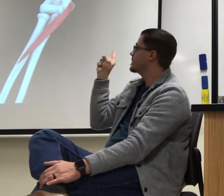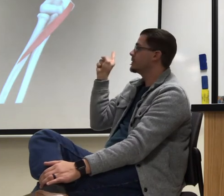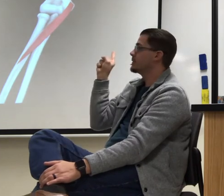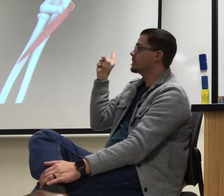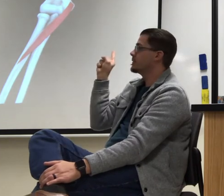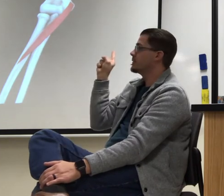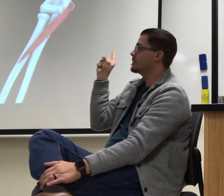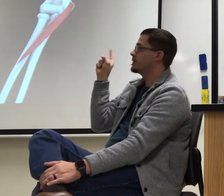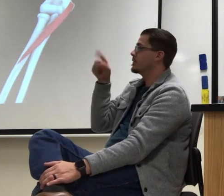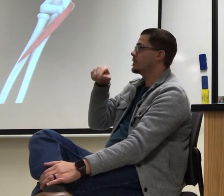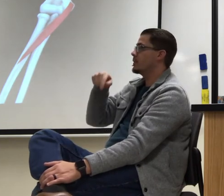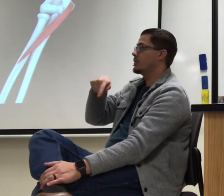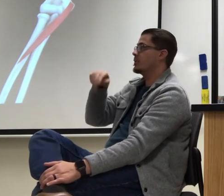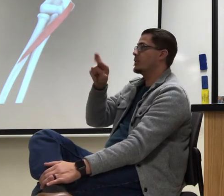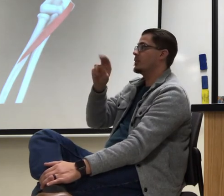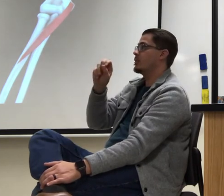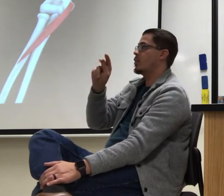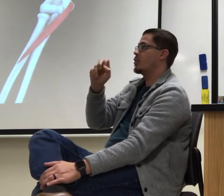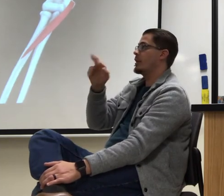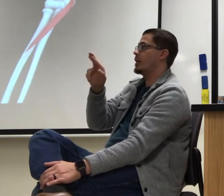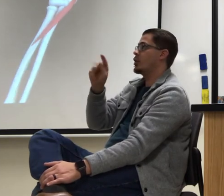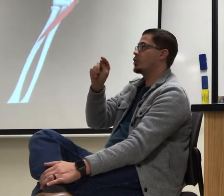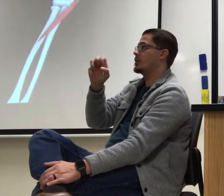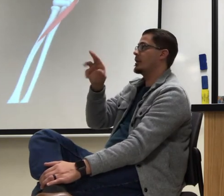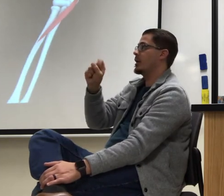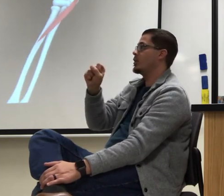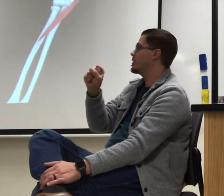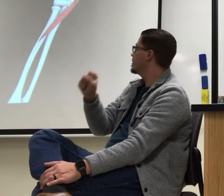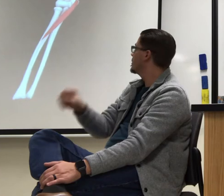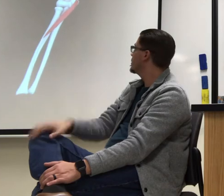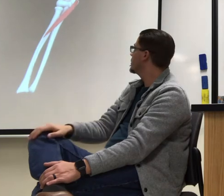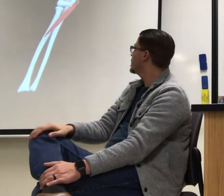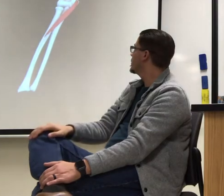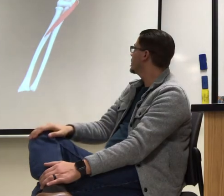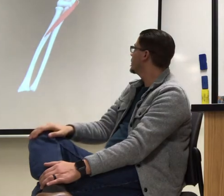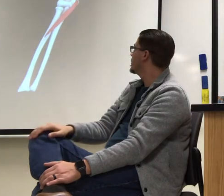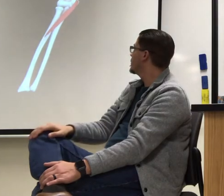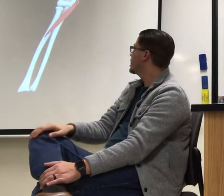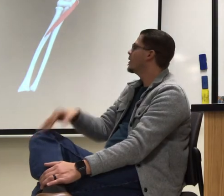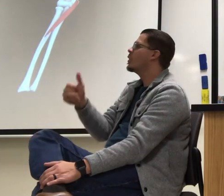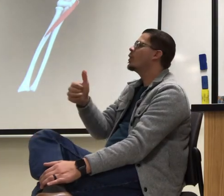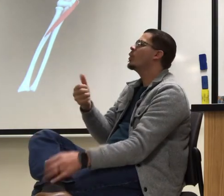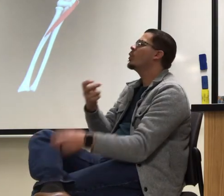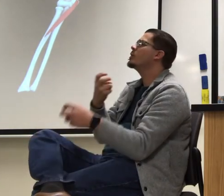it, coronator teres. You can see it's inserting on which bone?